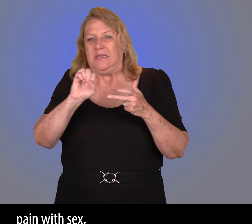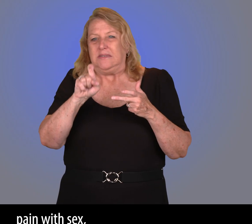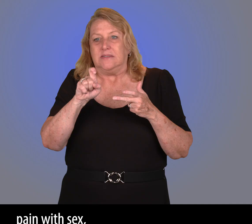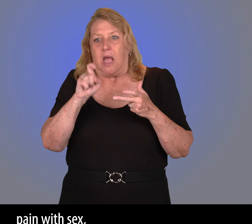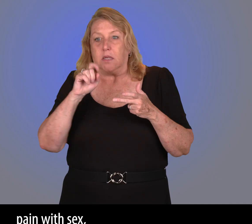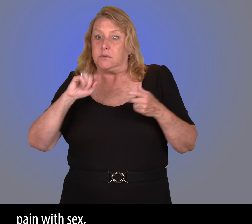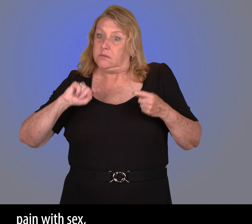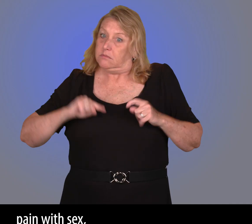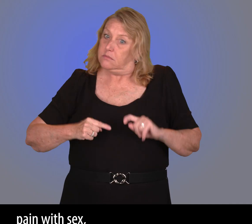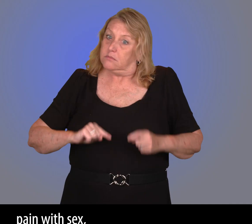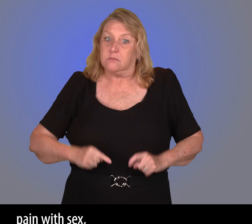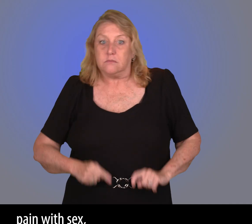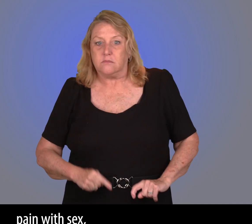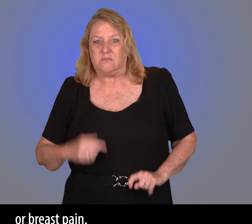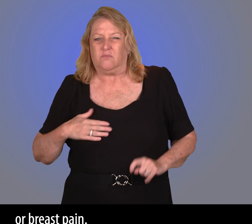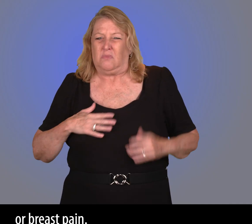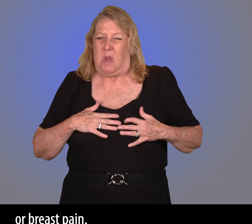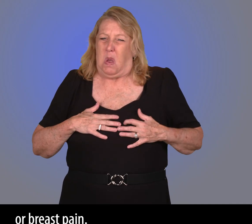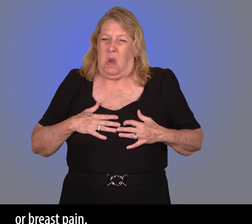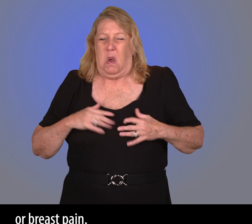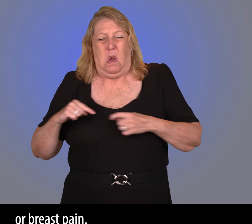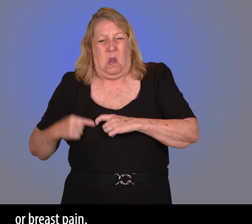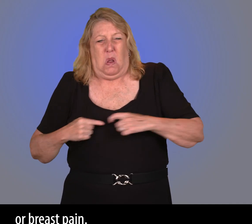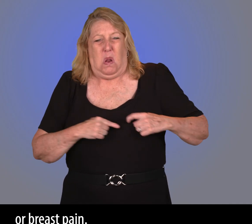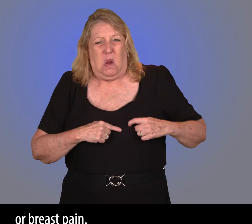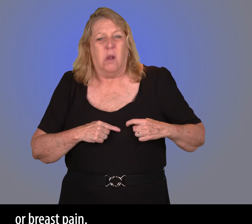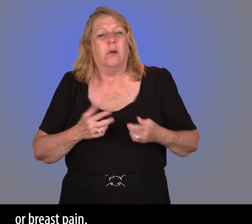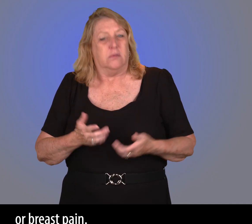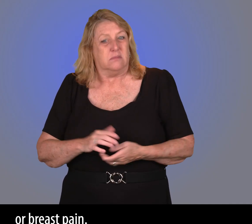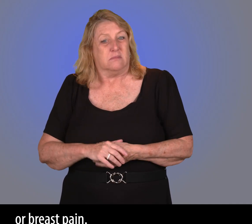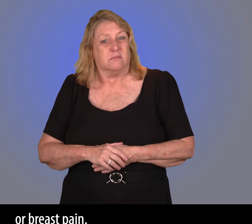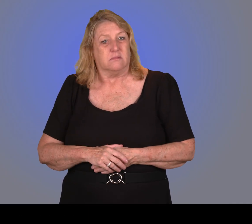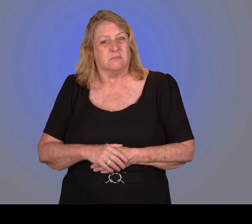pain with sex, or breast pain.